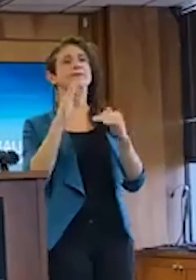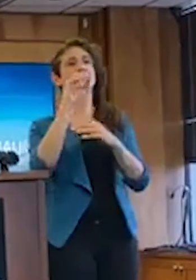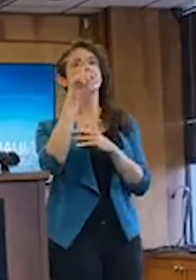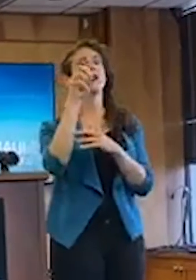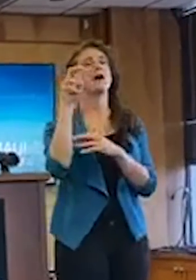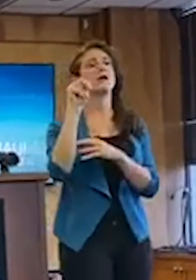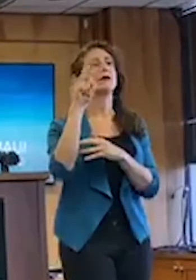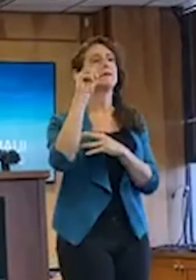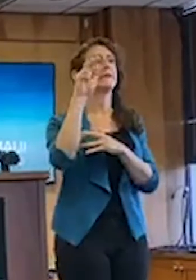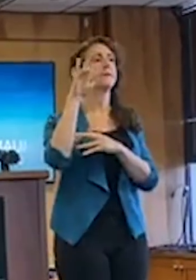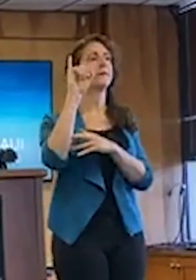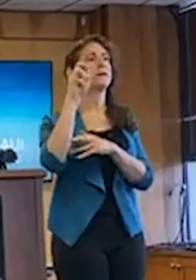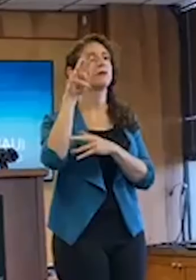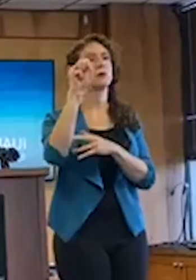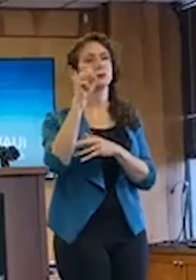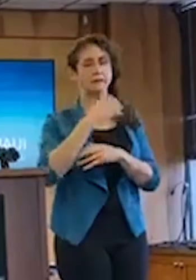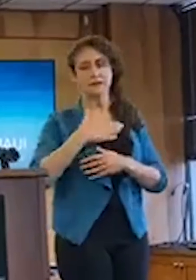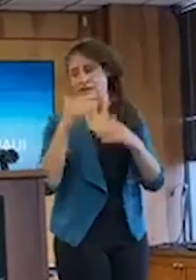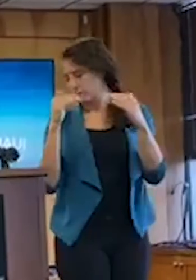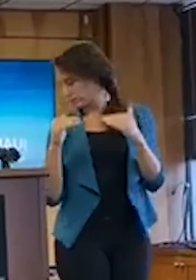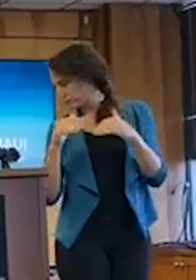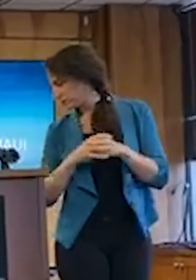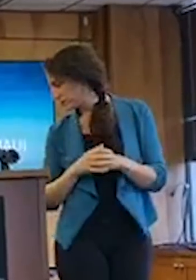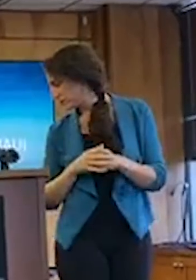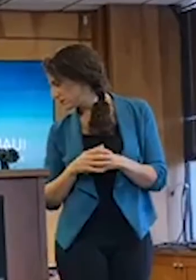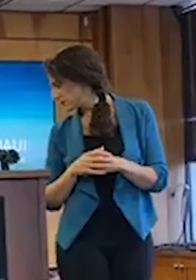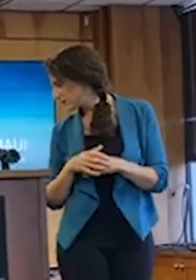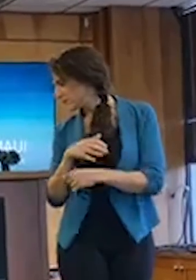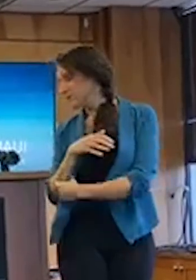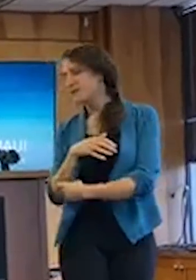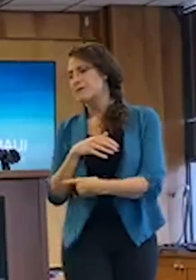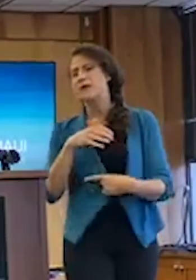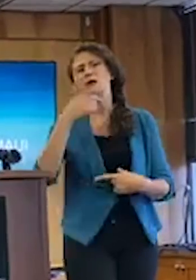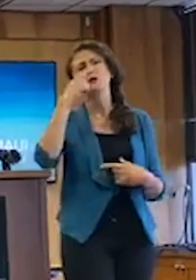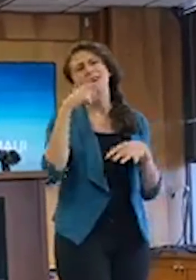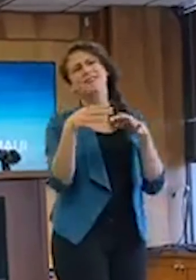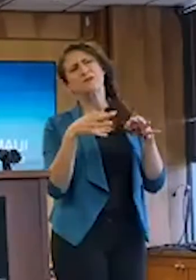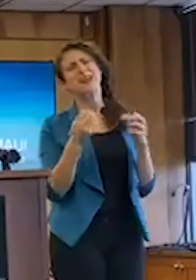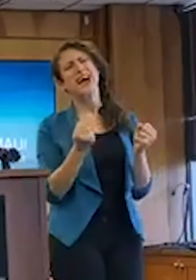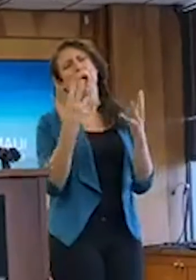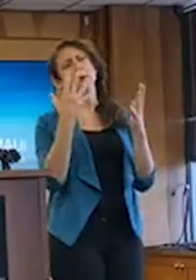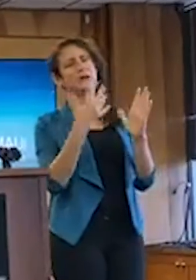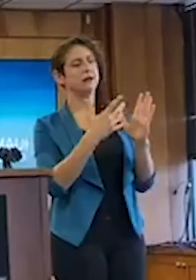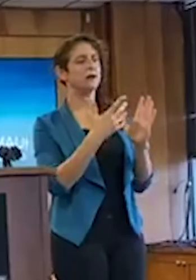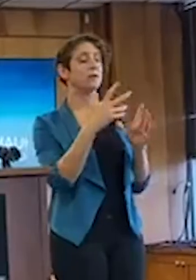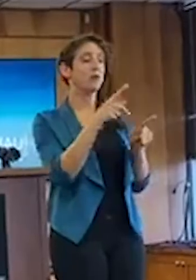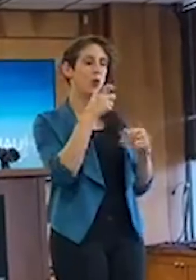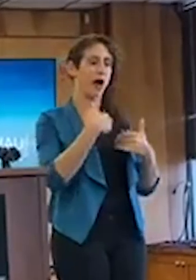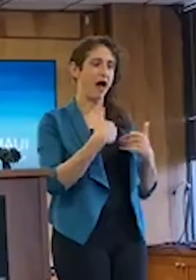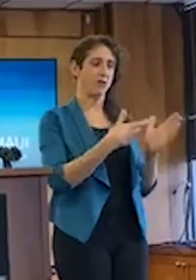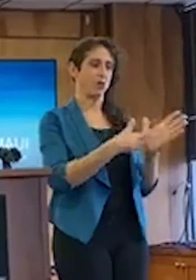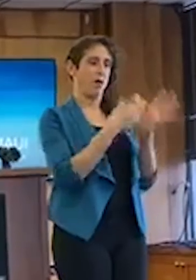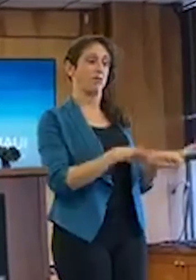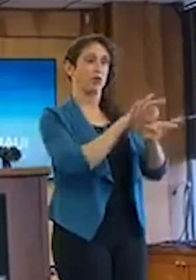Okay, Mayor, can you outline how many essential county workers are still coming to work? How many are staying home without work?